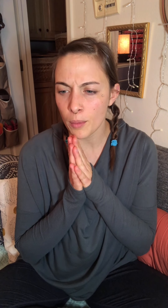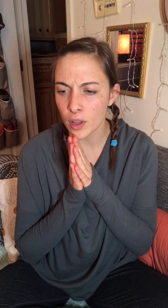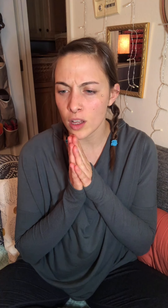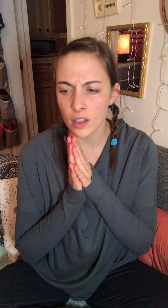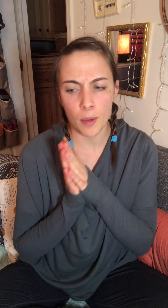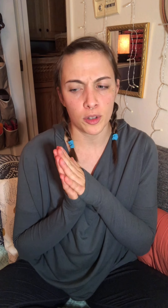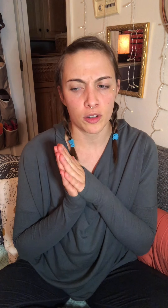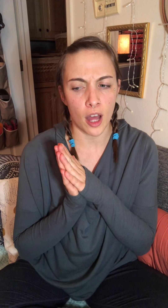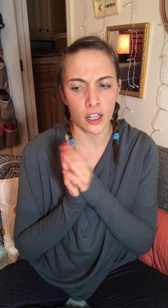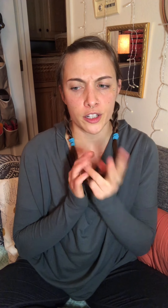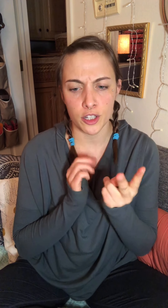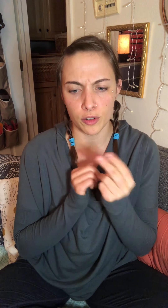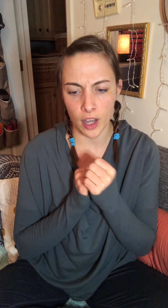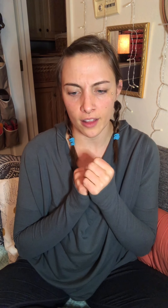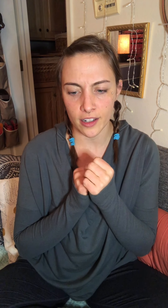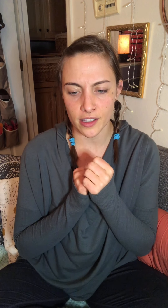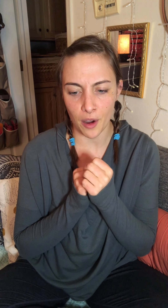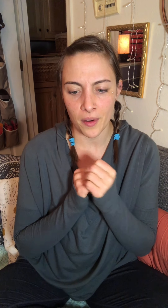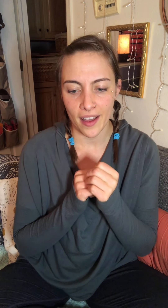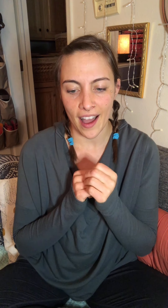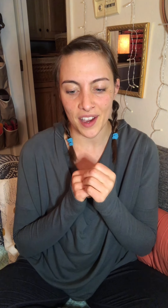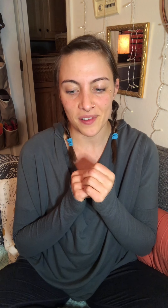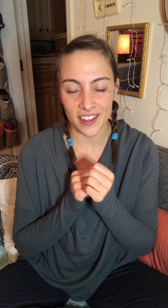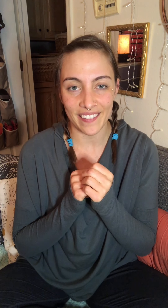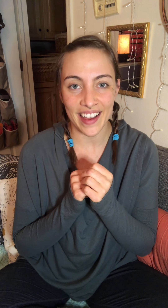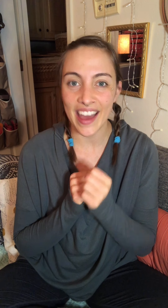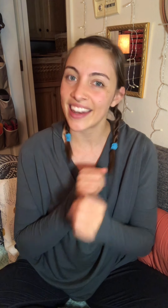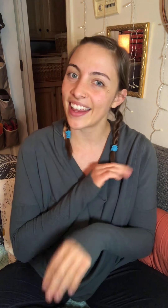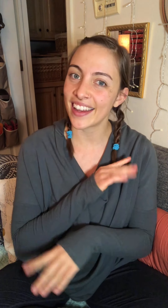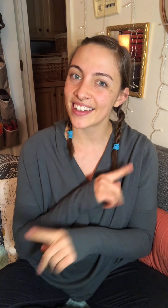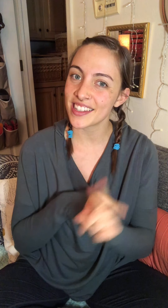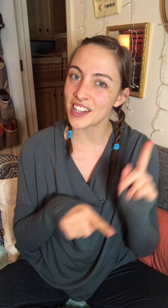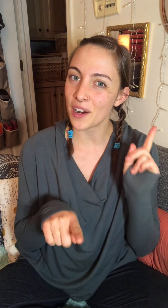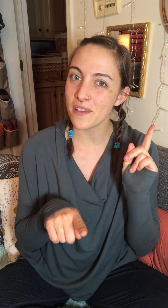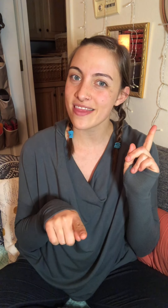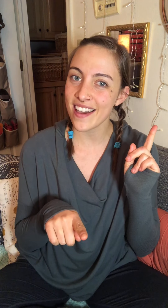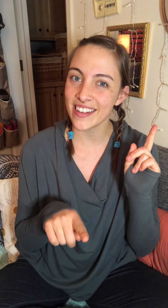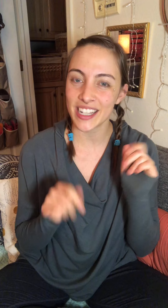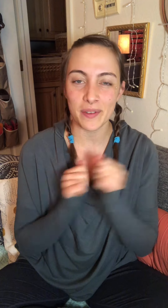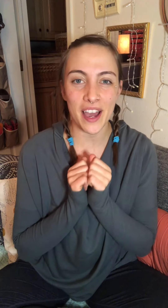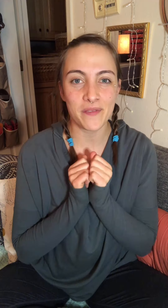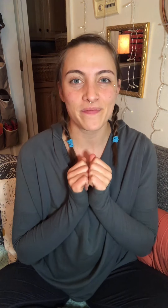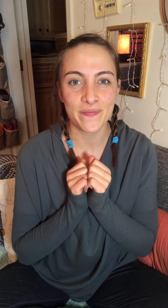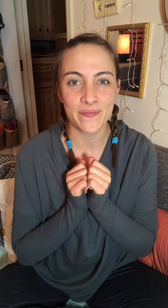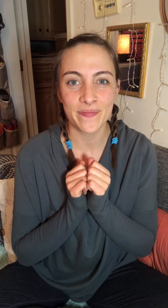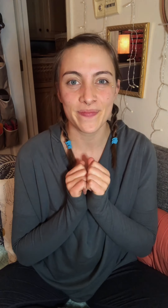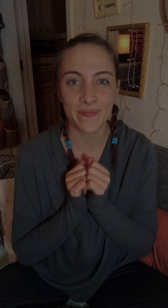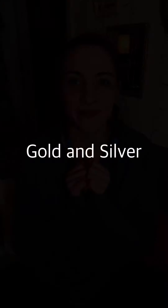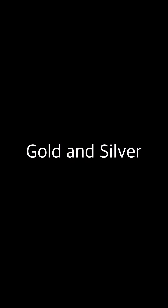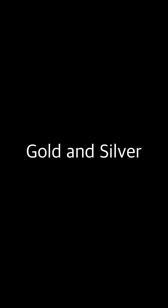couple new colors, 2 new colors. So I will go ahead and start with those. Here we go.